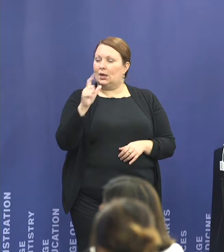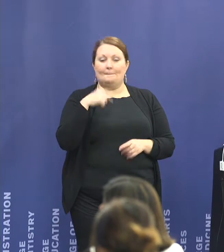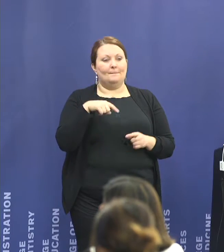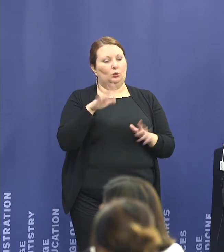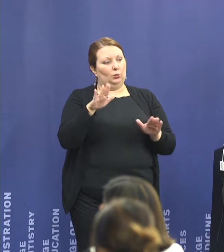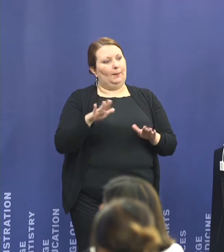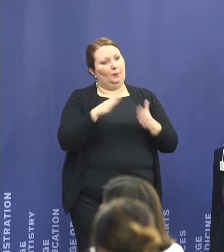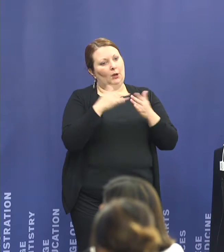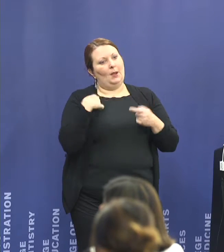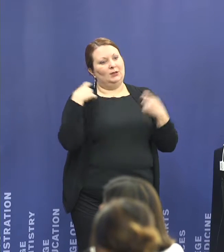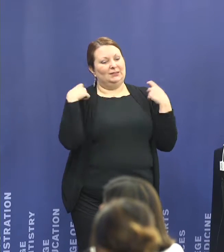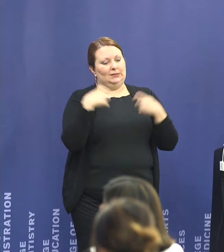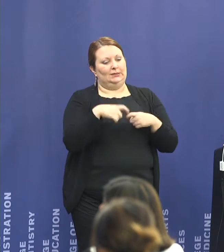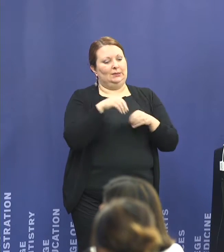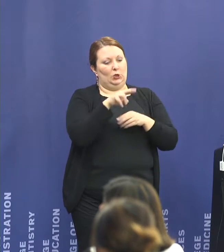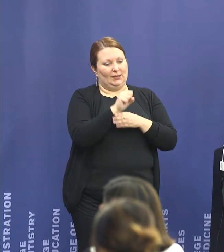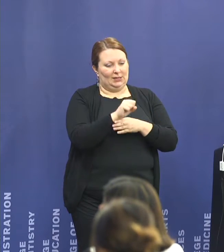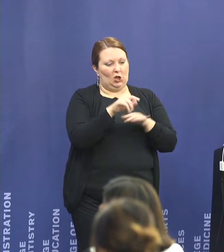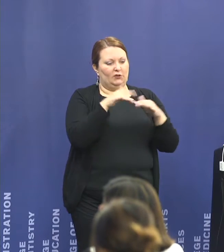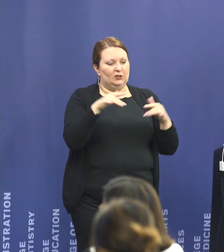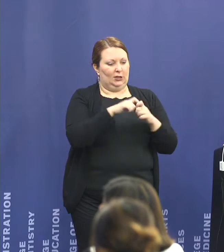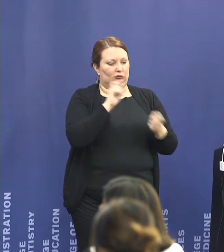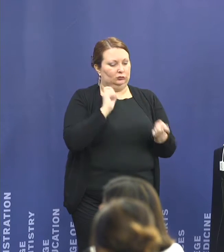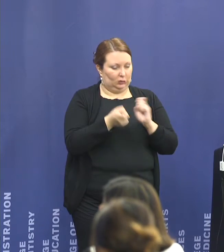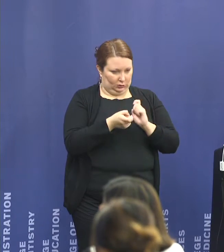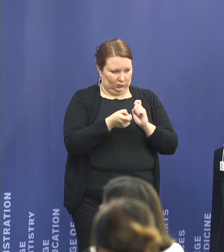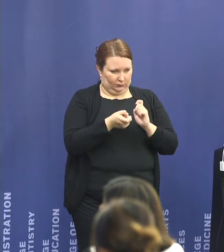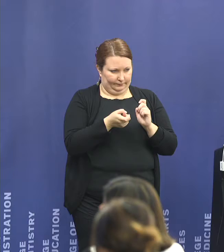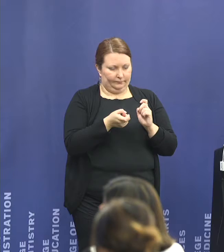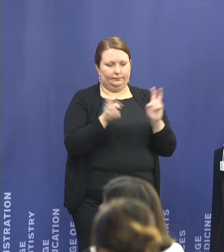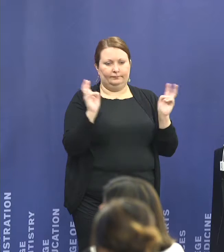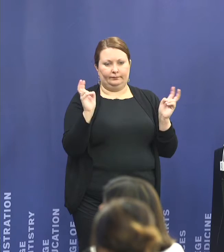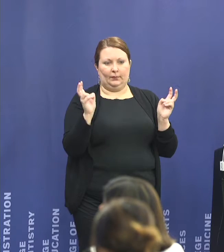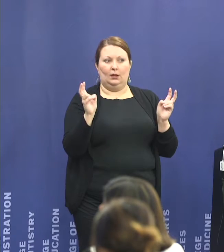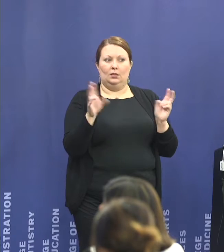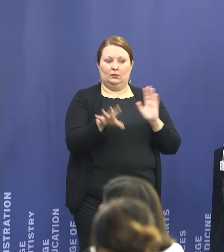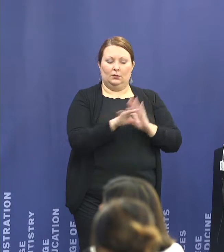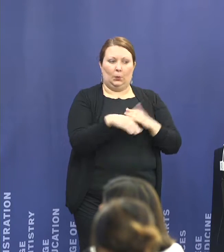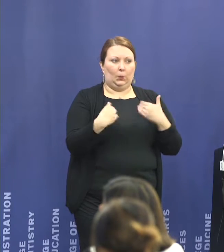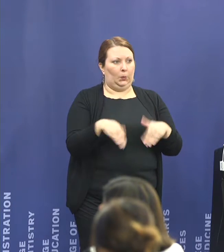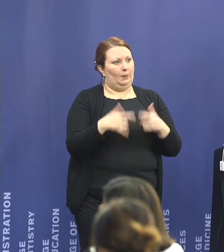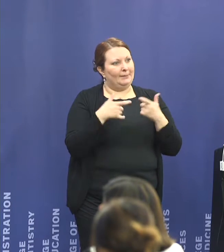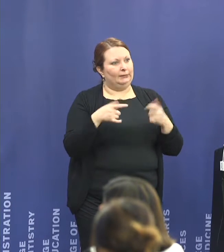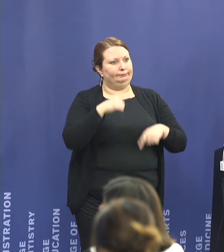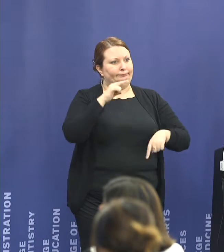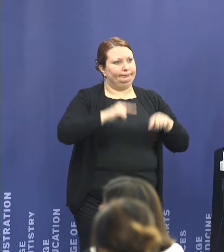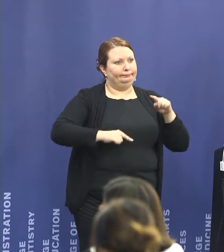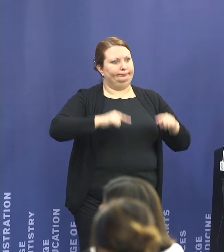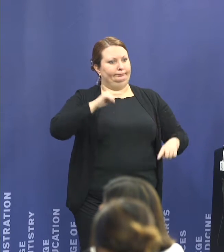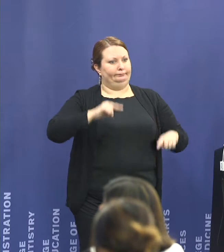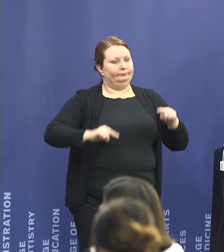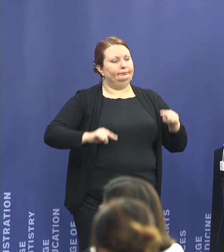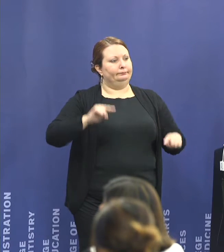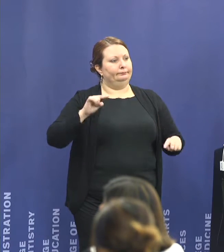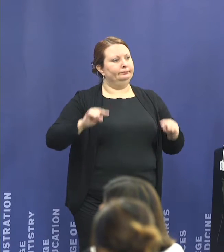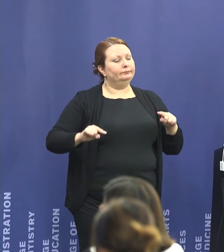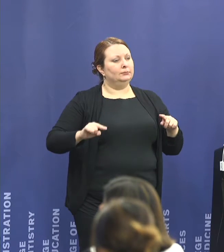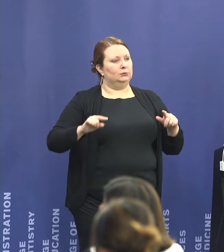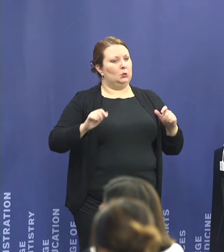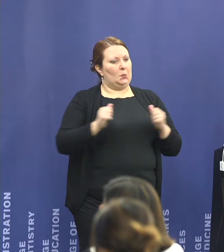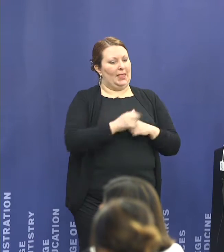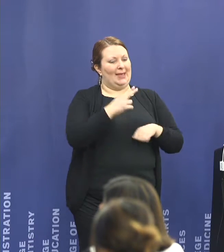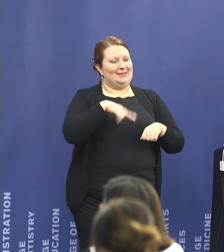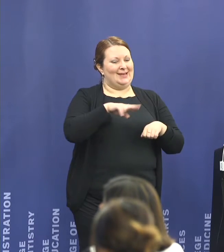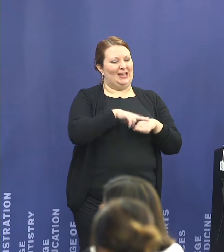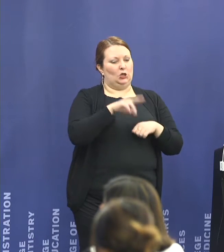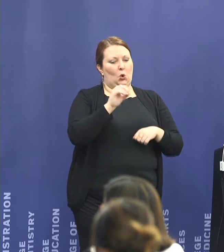United States, Diversity and Change. They also find that there's major differences among the